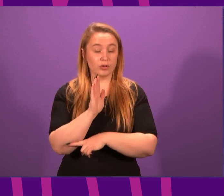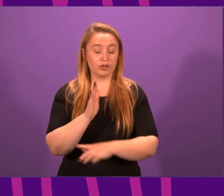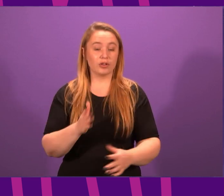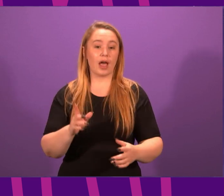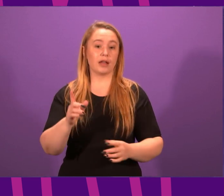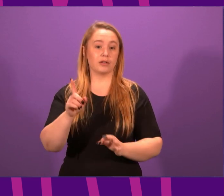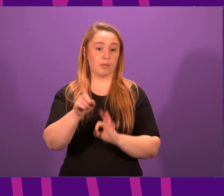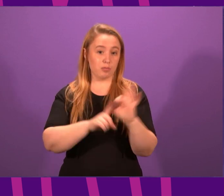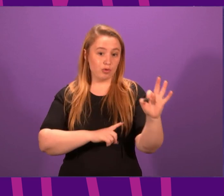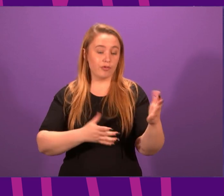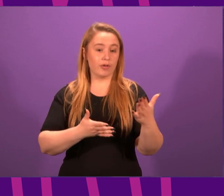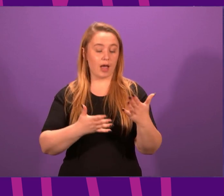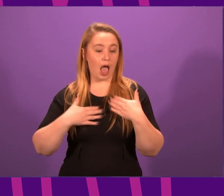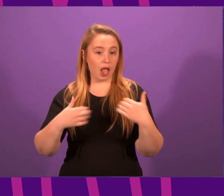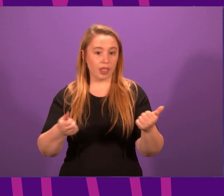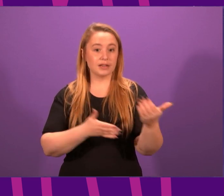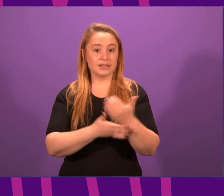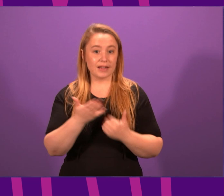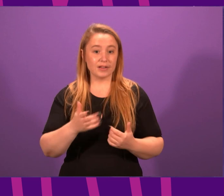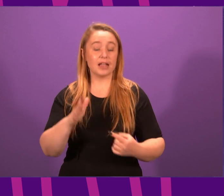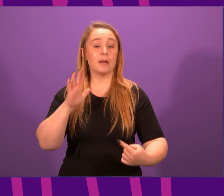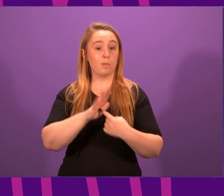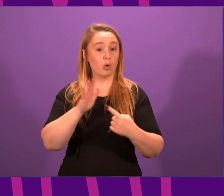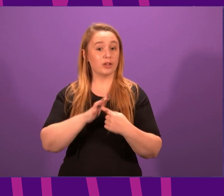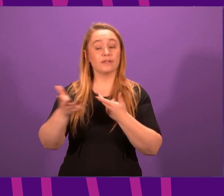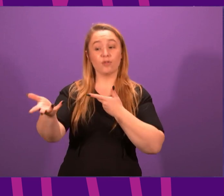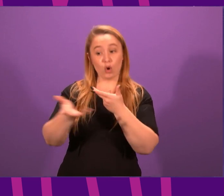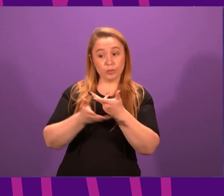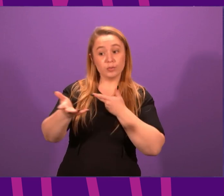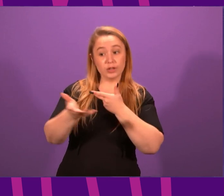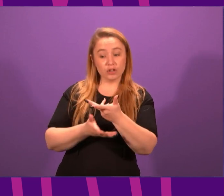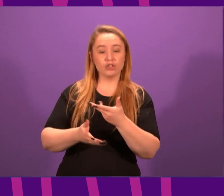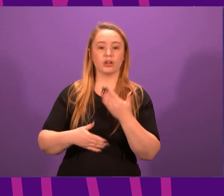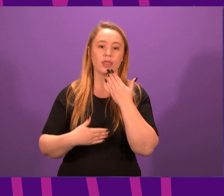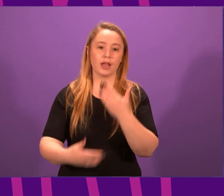and safety. That is essential. Thank you.